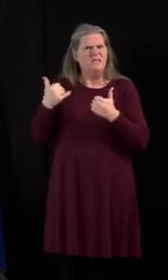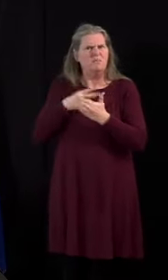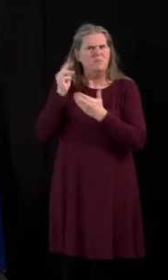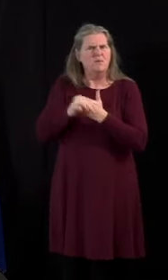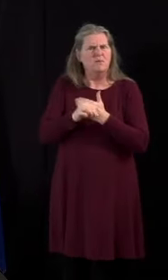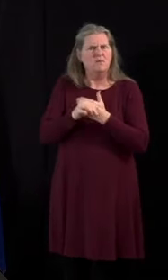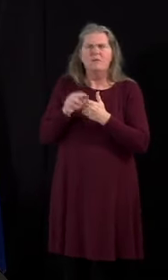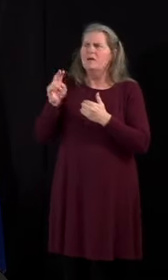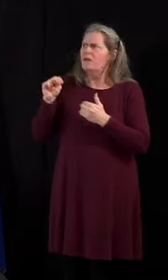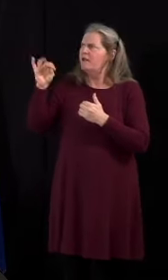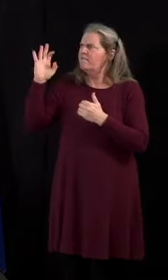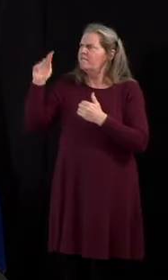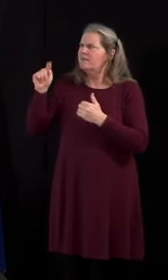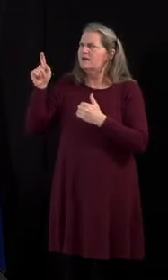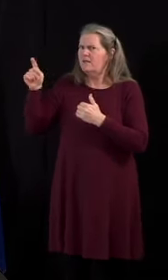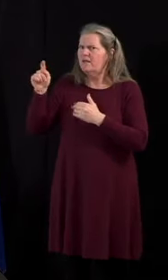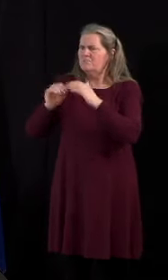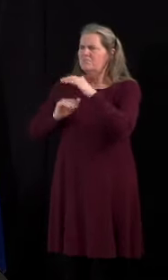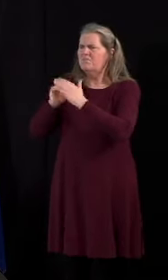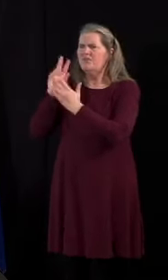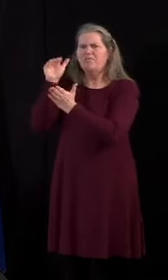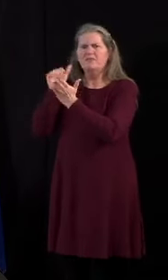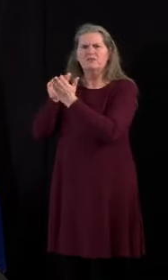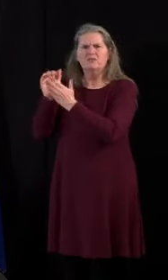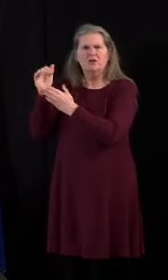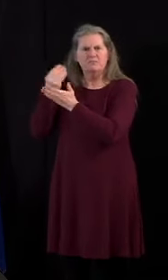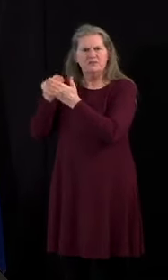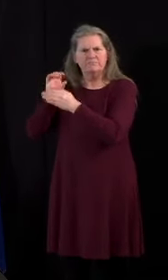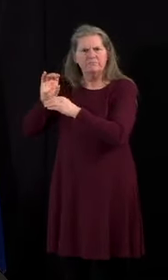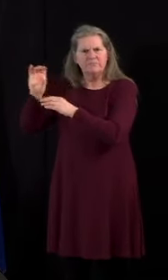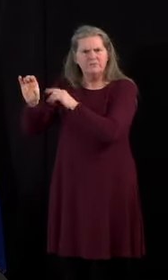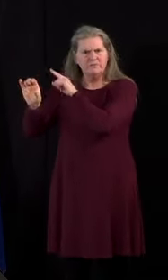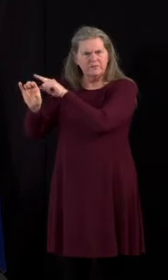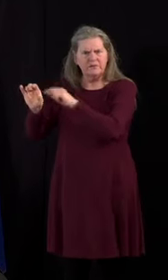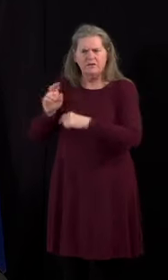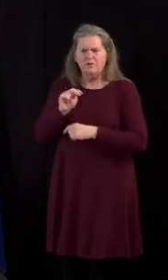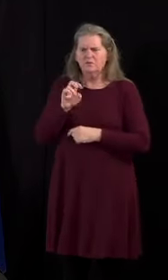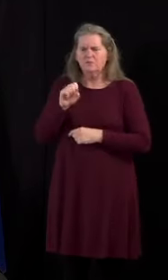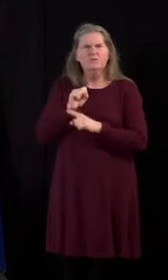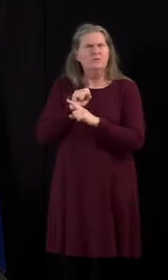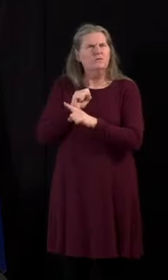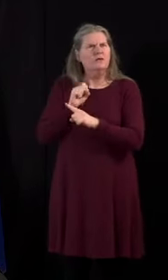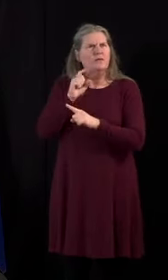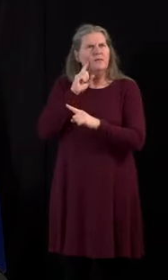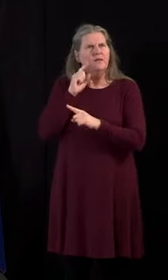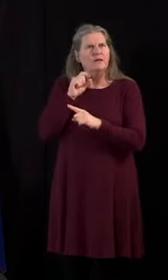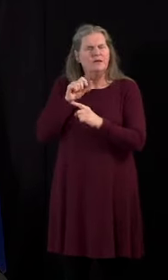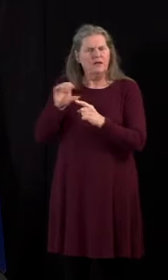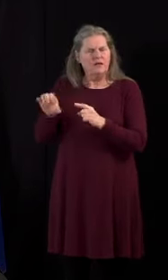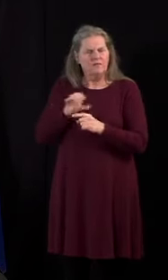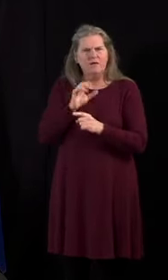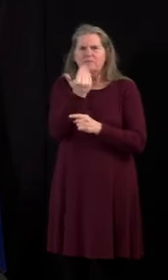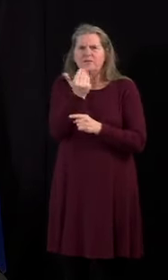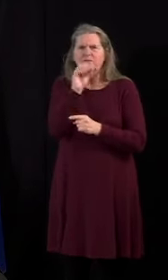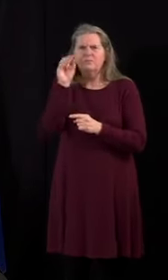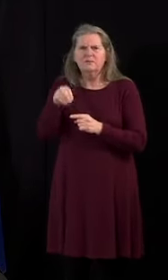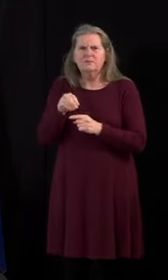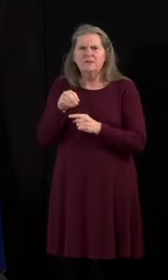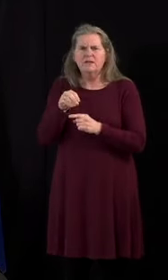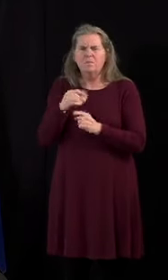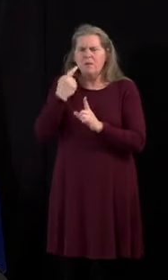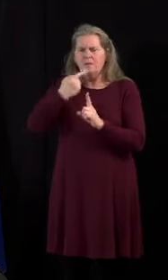in a grant up to $5,000. And I know that Nova Scotia, I believe, has paid out 15% of a gross